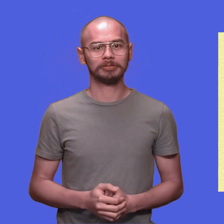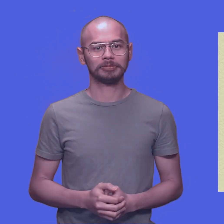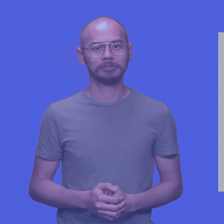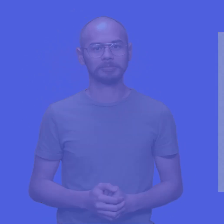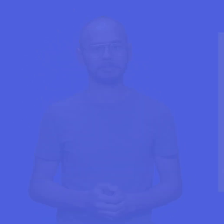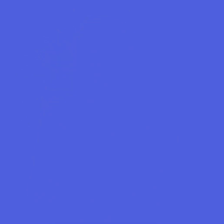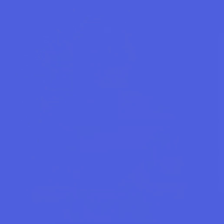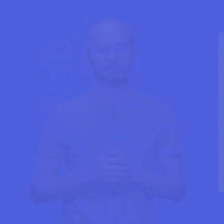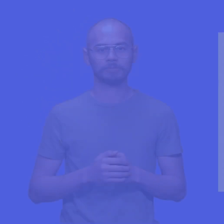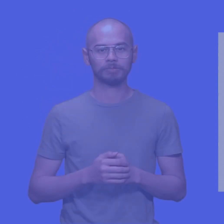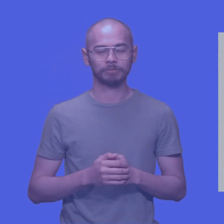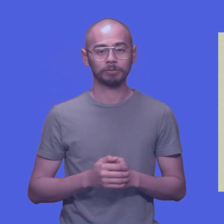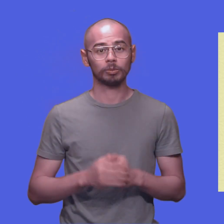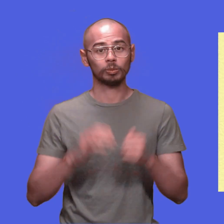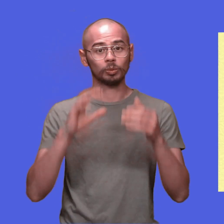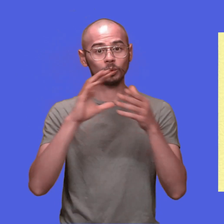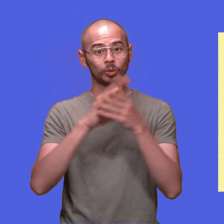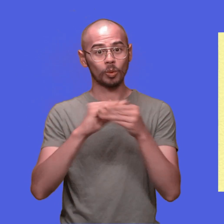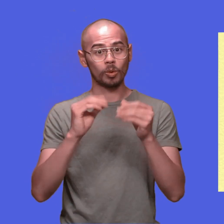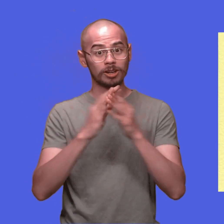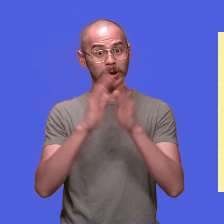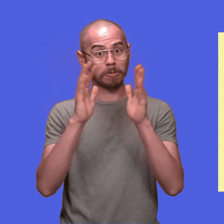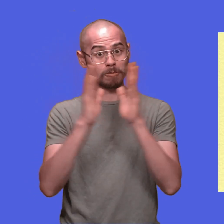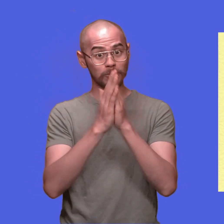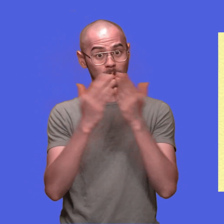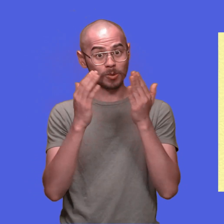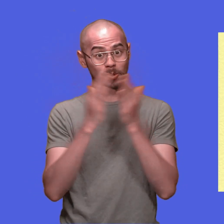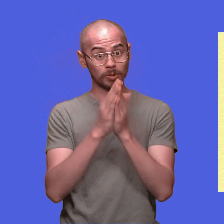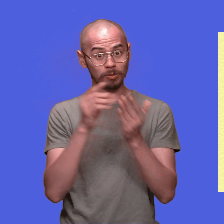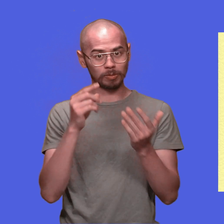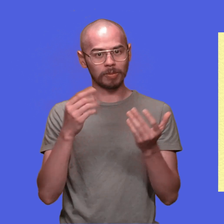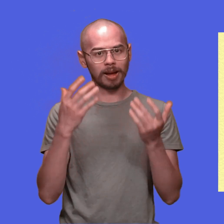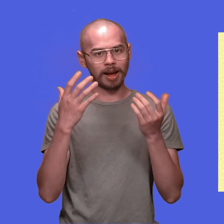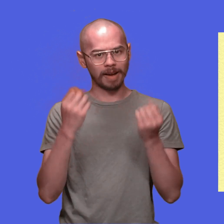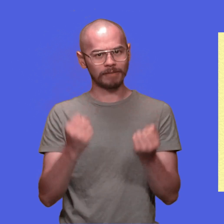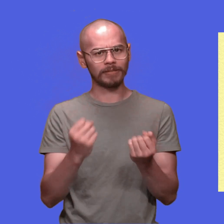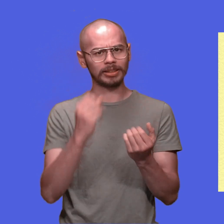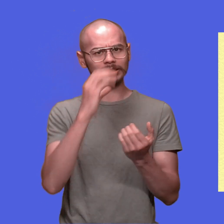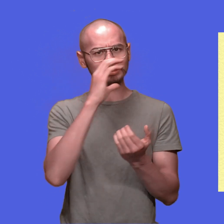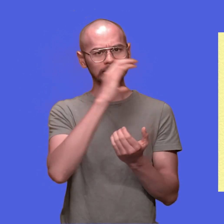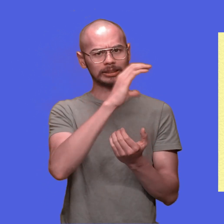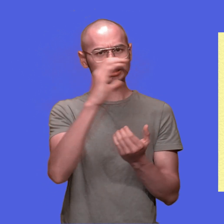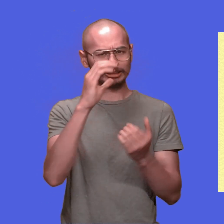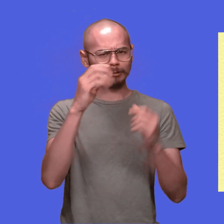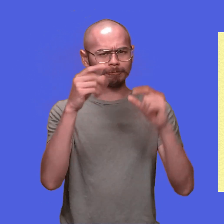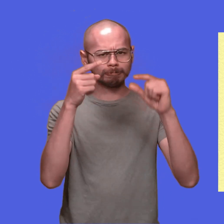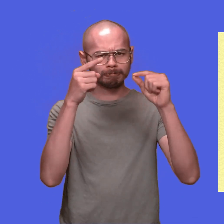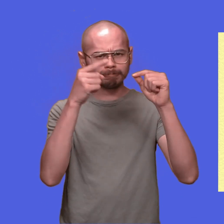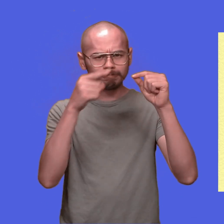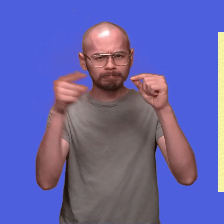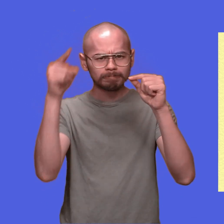story cannot be sold or used for paid subscription without permission from the original owner.